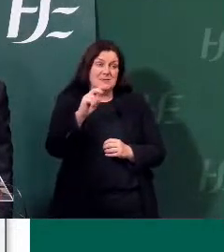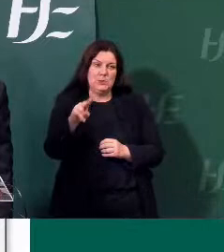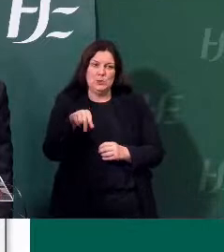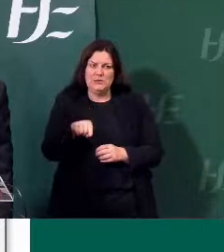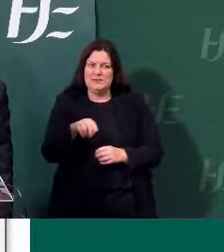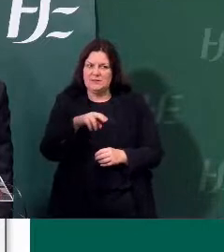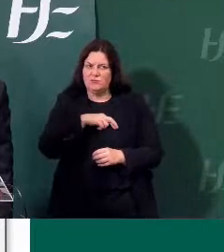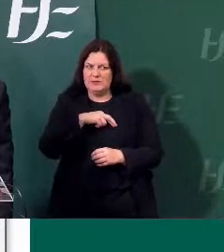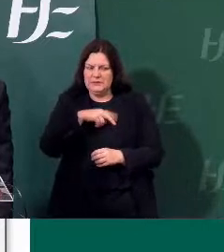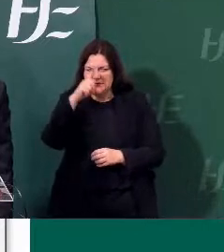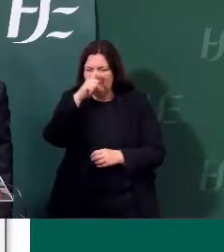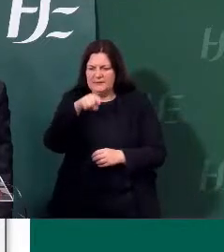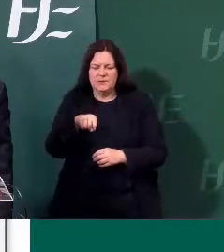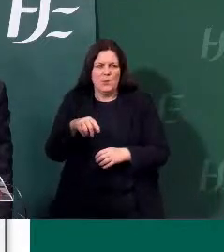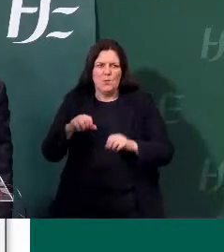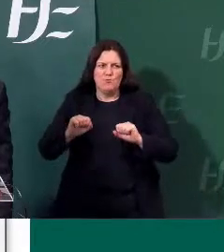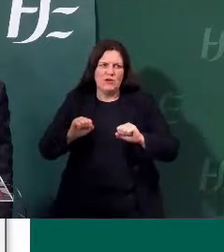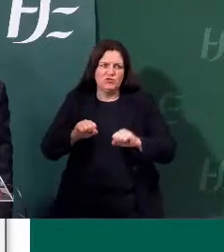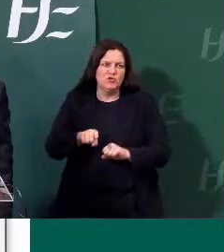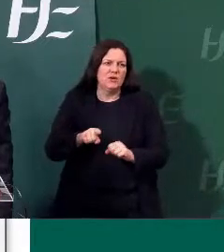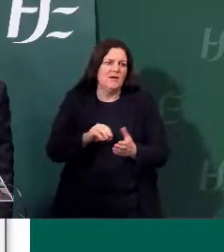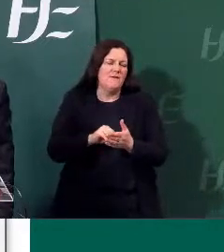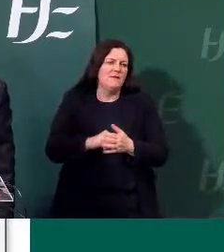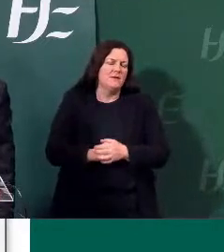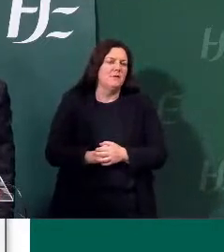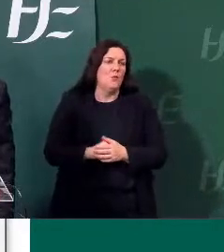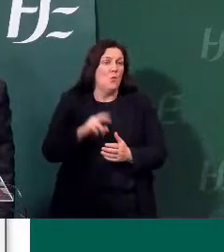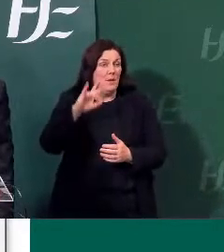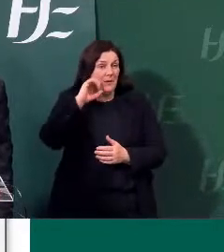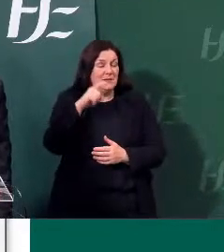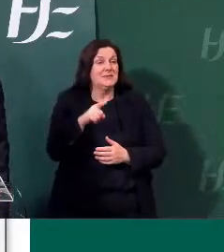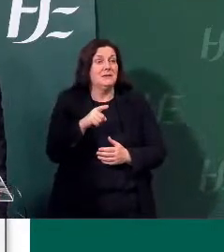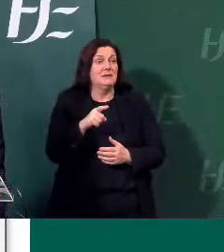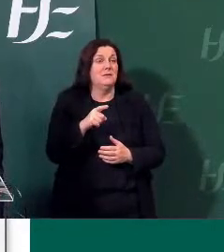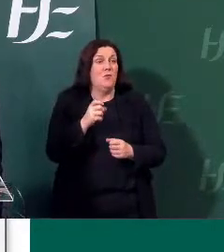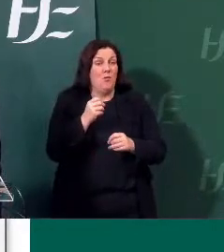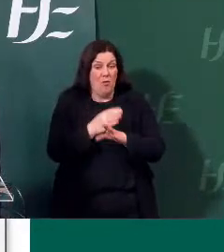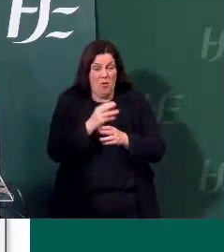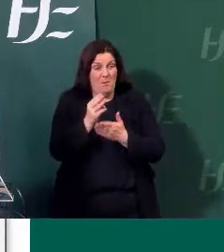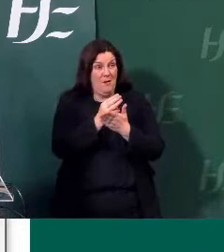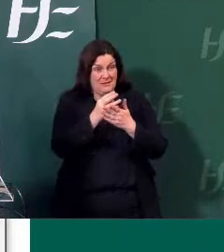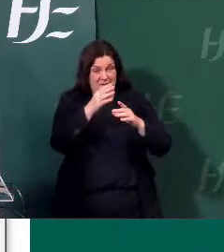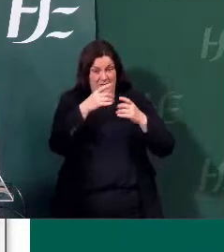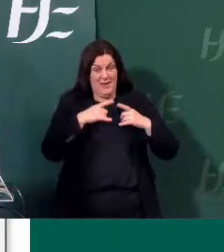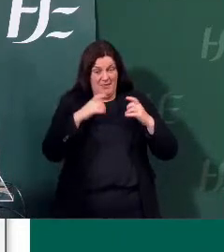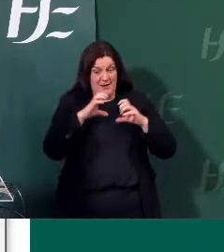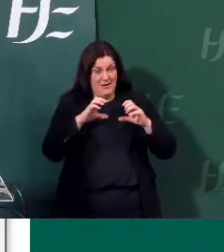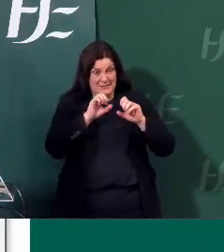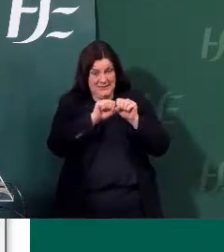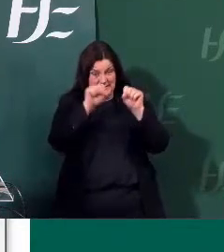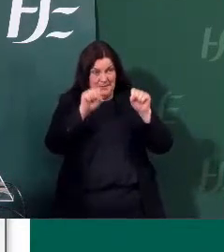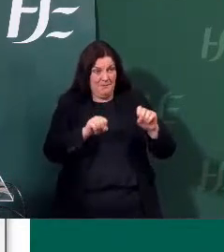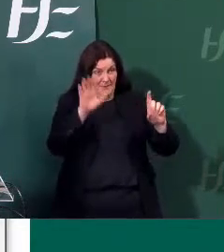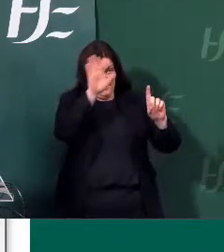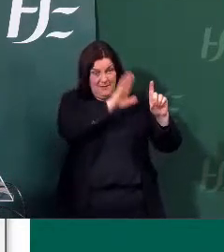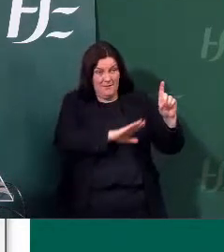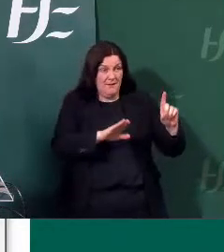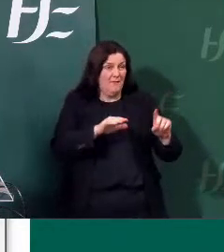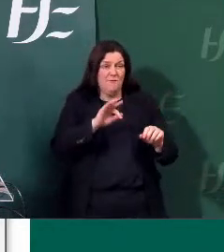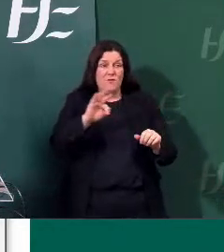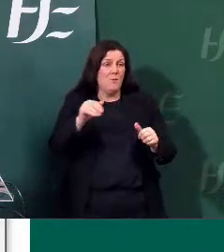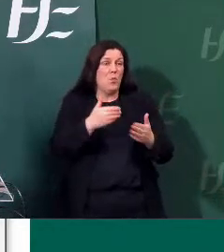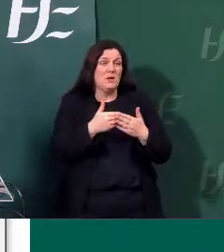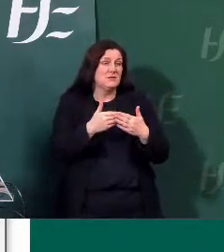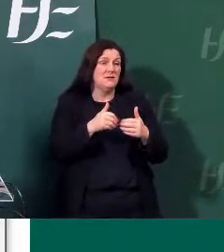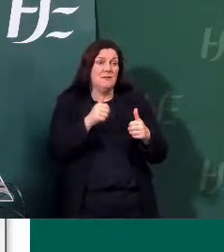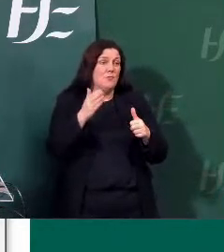what we see here is as we've said in recent weeks, that all parts of our healthcare system, from primary care, from testing and